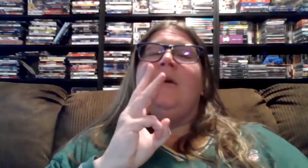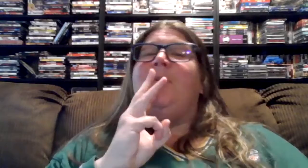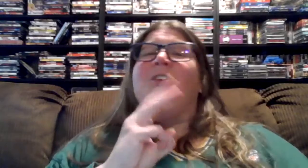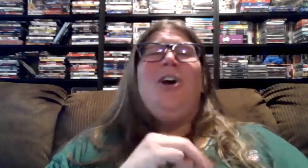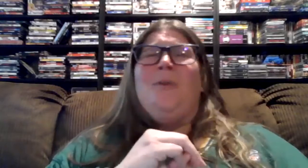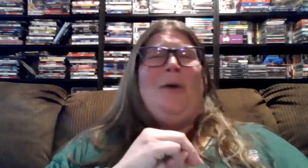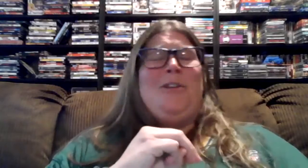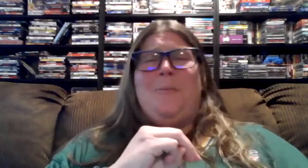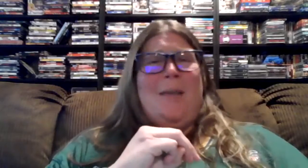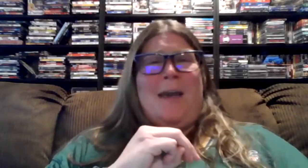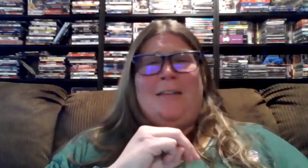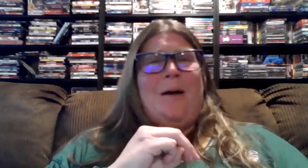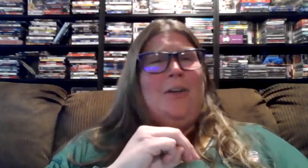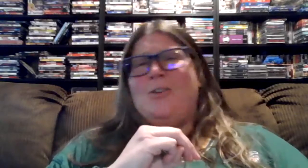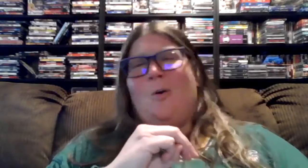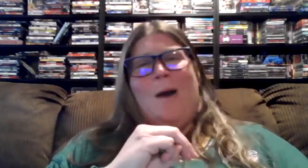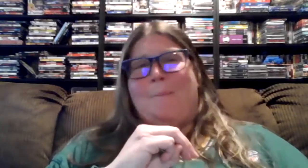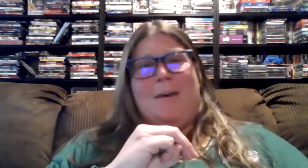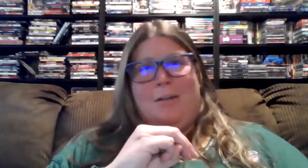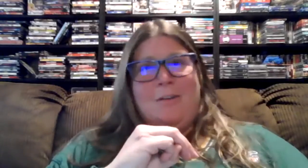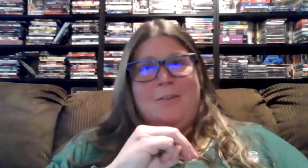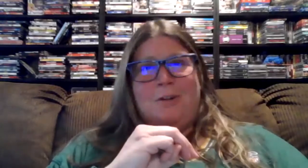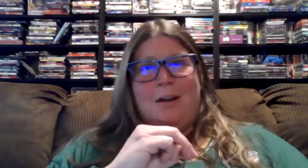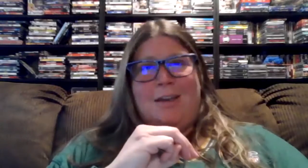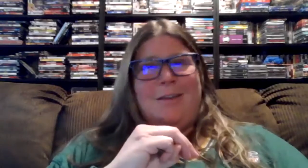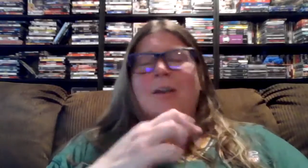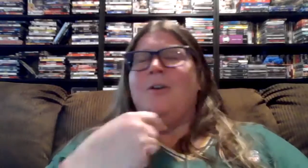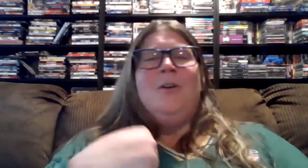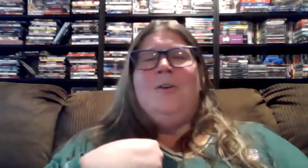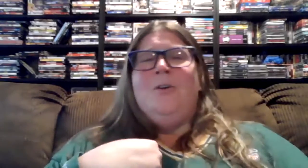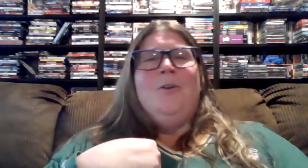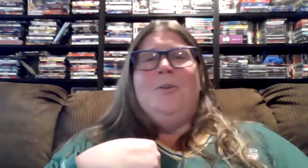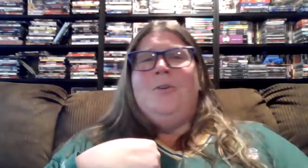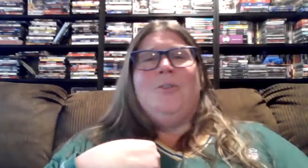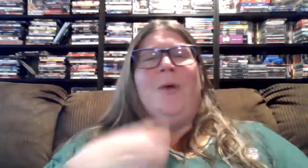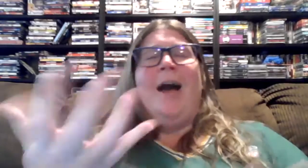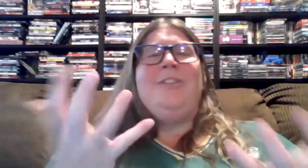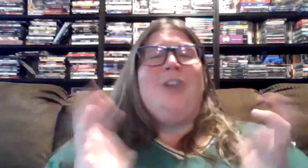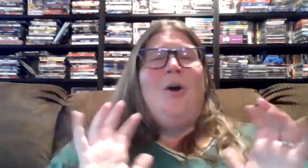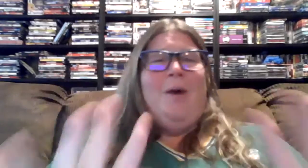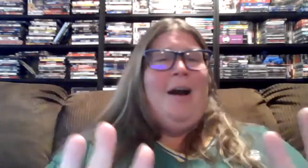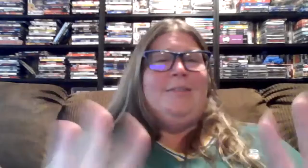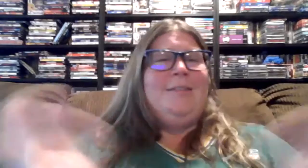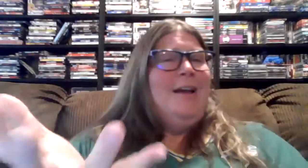But you don't, when you're playing basketball, you don't want milk, right? So I don't want